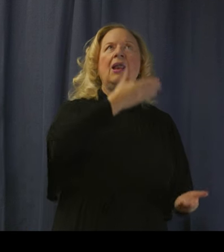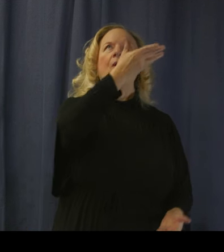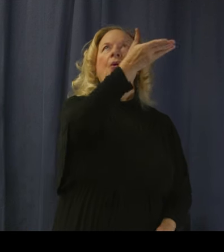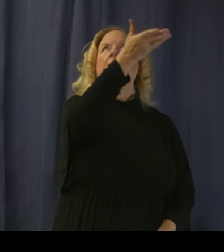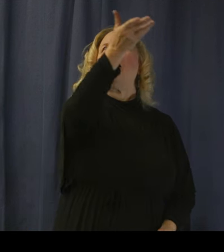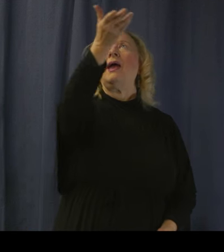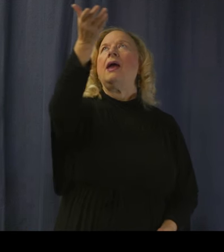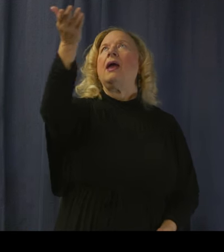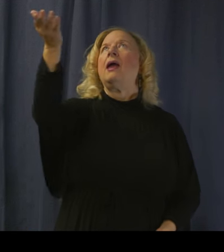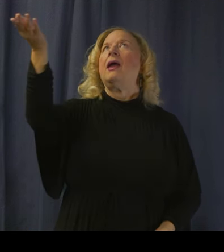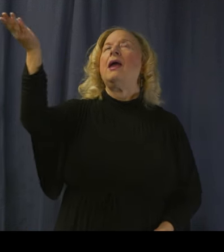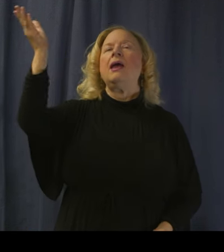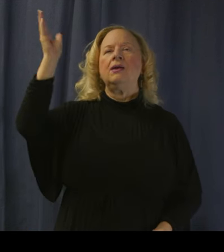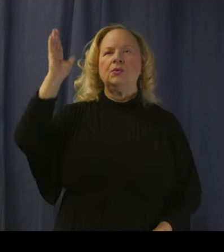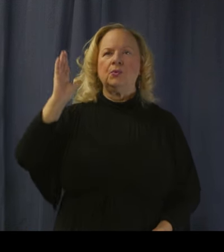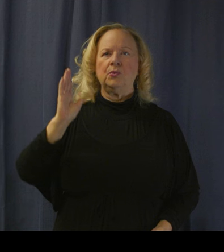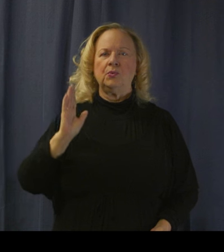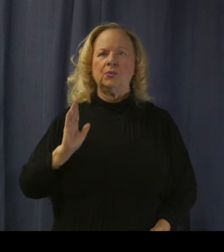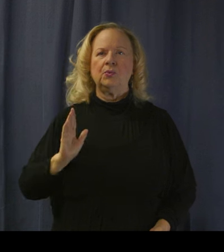Eloheinu,